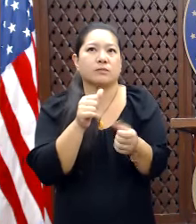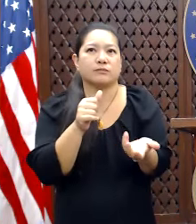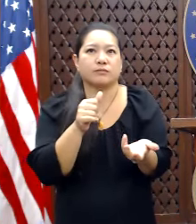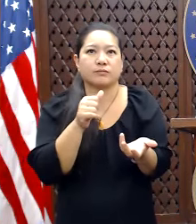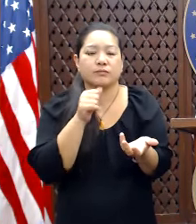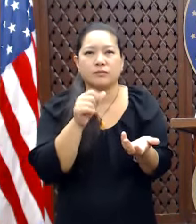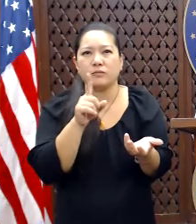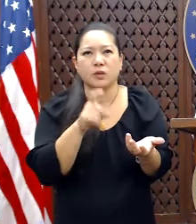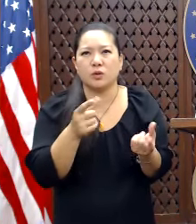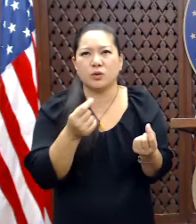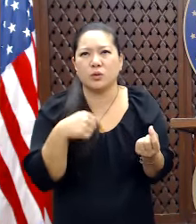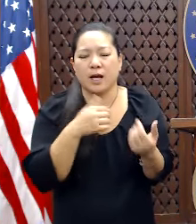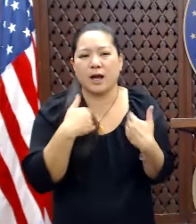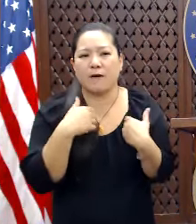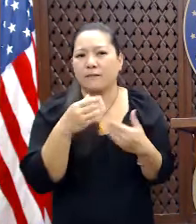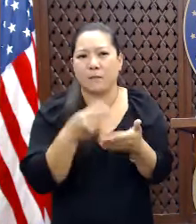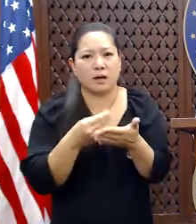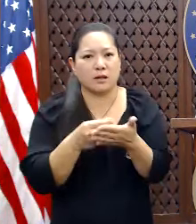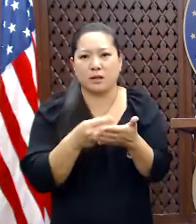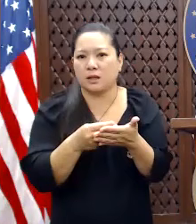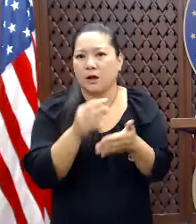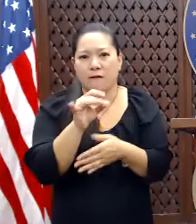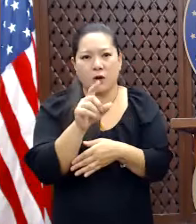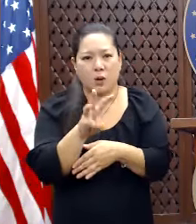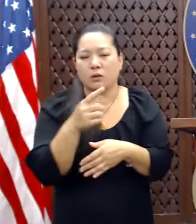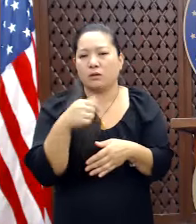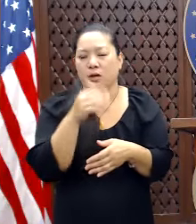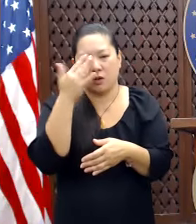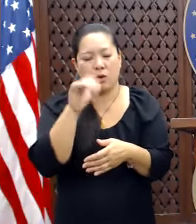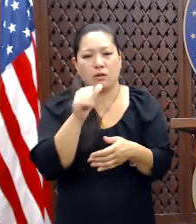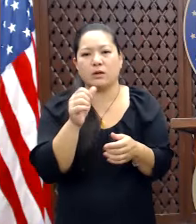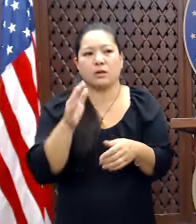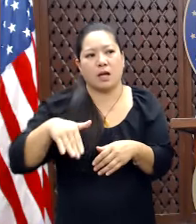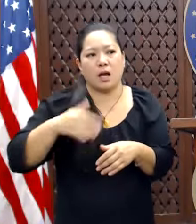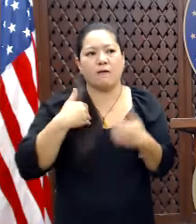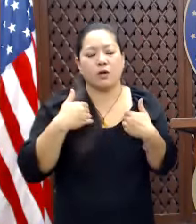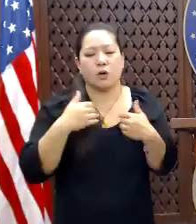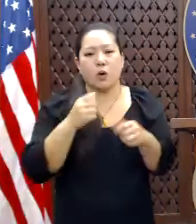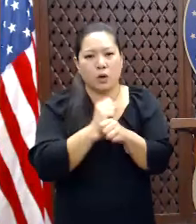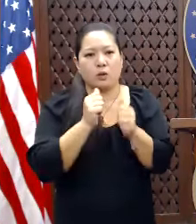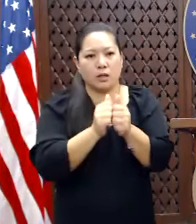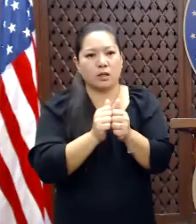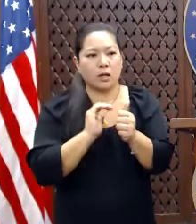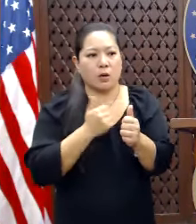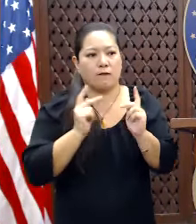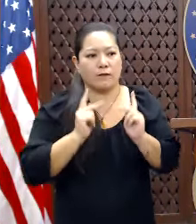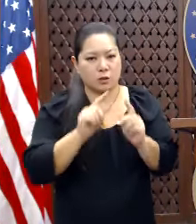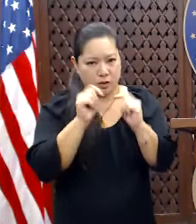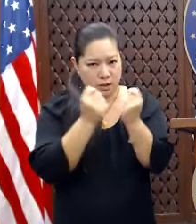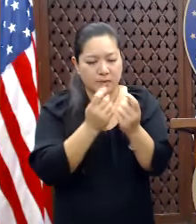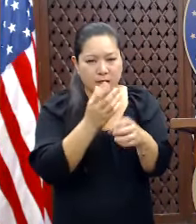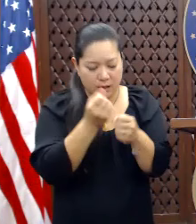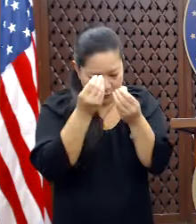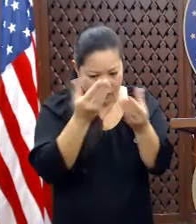Your question of do we have the cash flow, I need to work with our fiscal team to get that information and to do